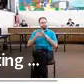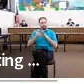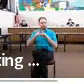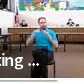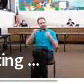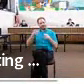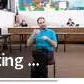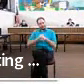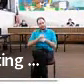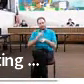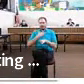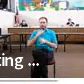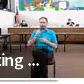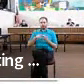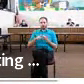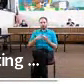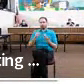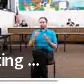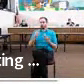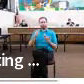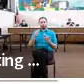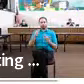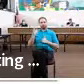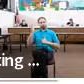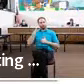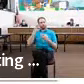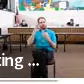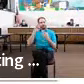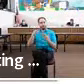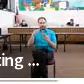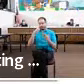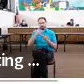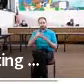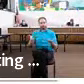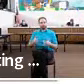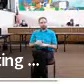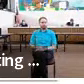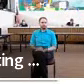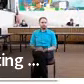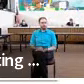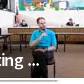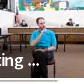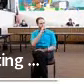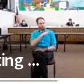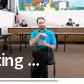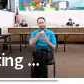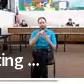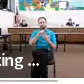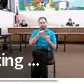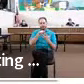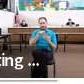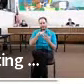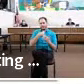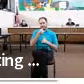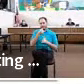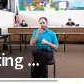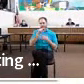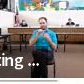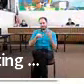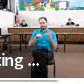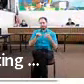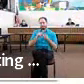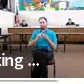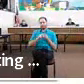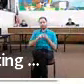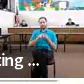eager to solicit your feedback. So with that, please share with me. Sure. So I'll start out on a couple of things. One of the things